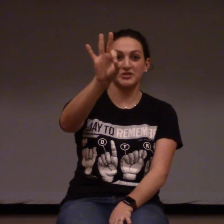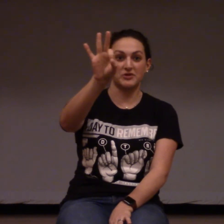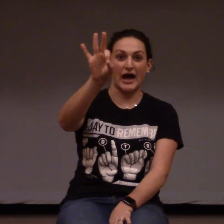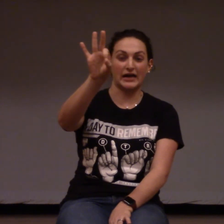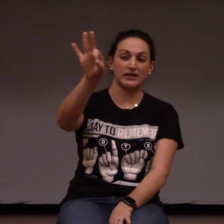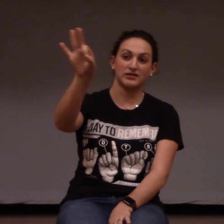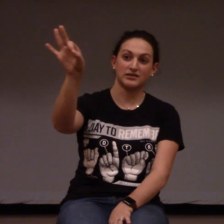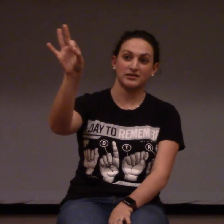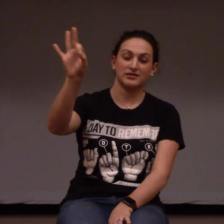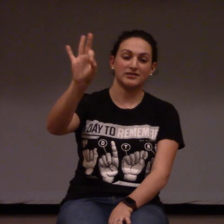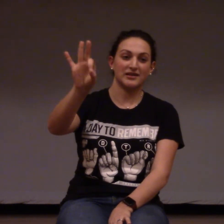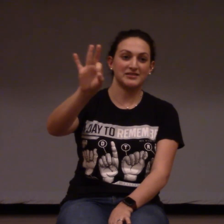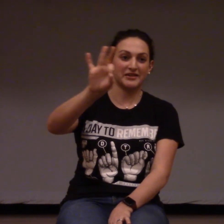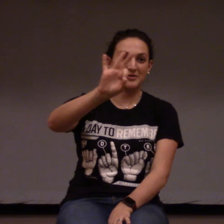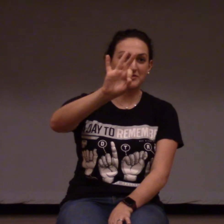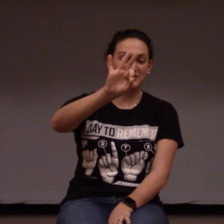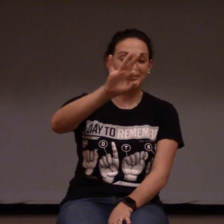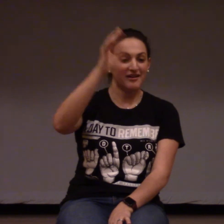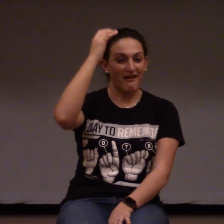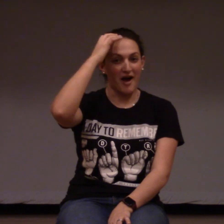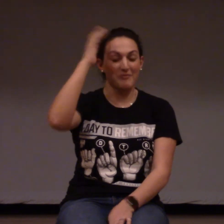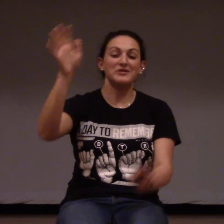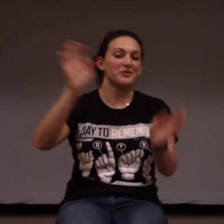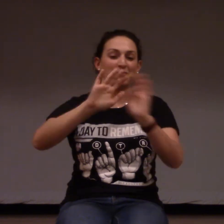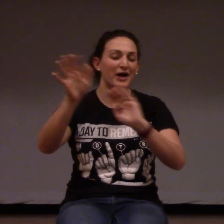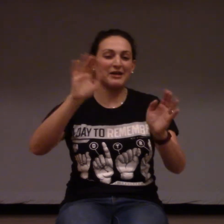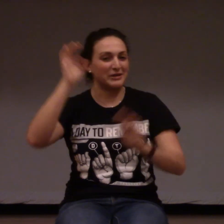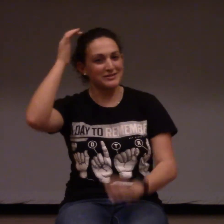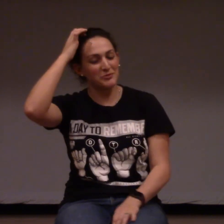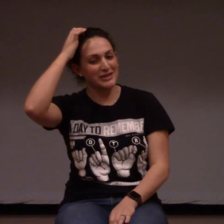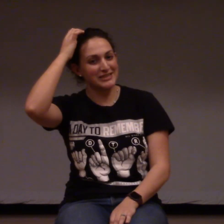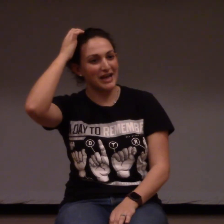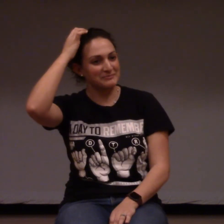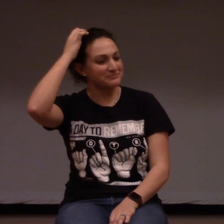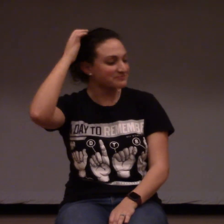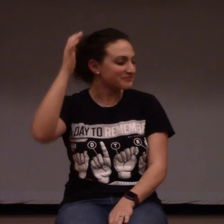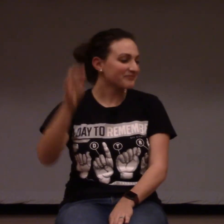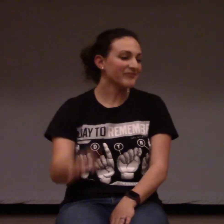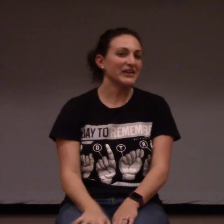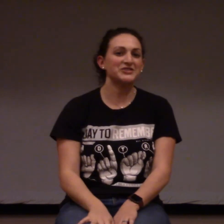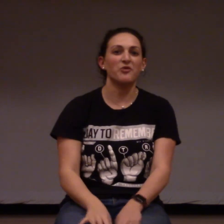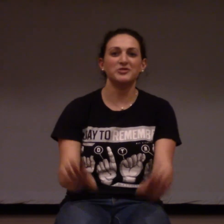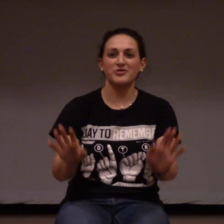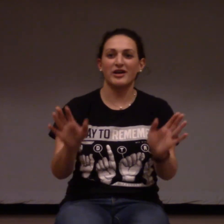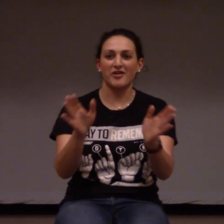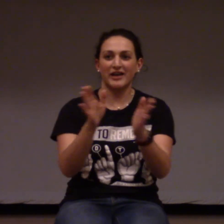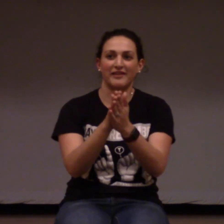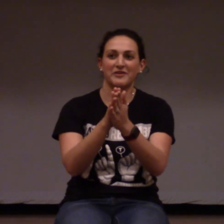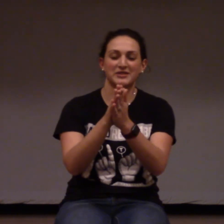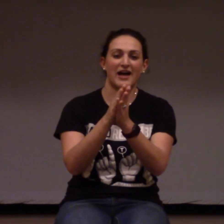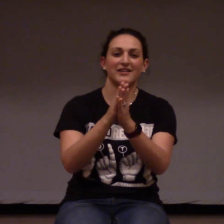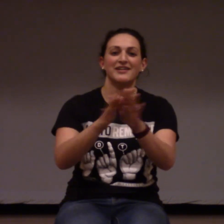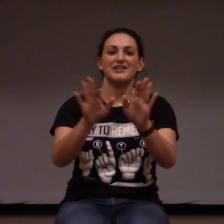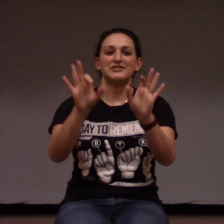9 in sign language. But anyways, we'll get to that. So we'll do that all again. That was a lot. So